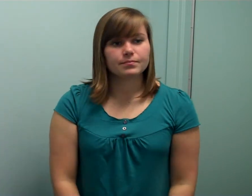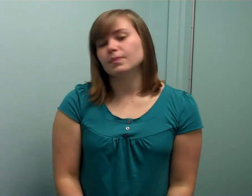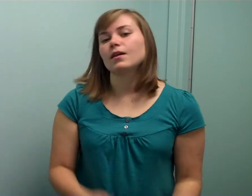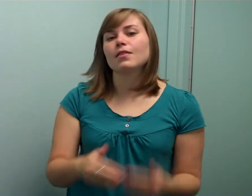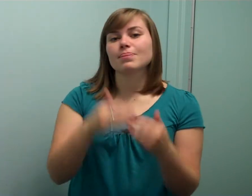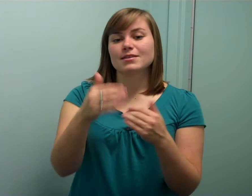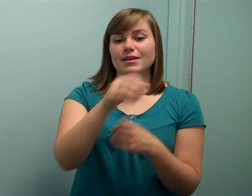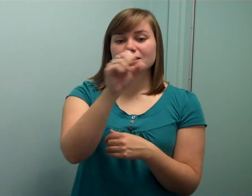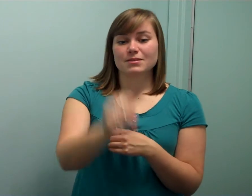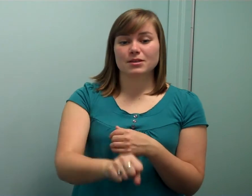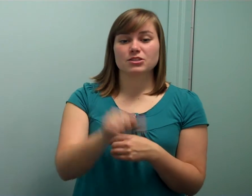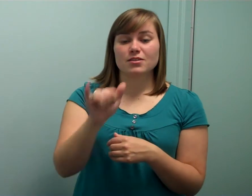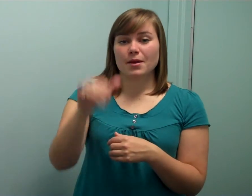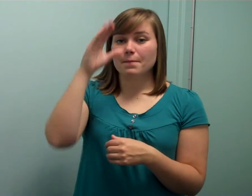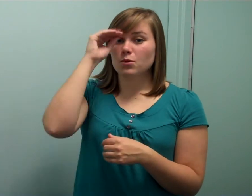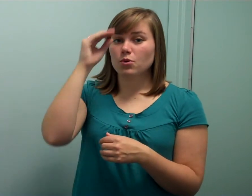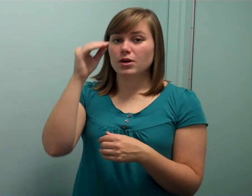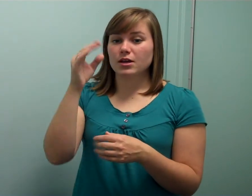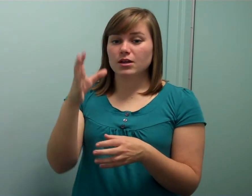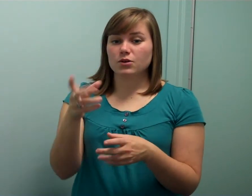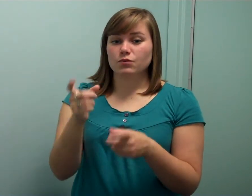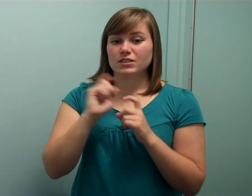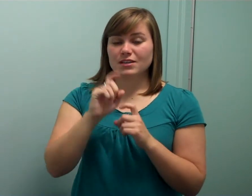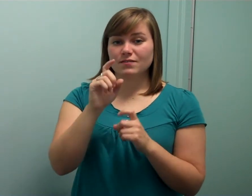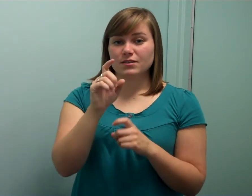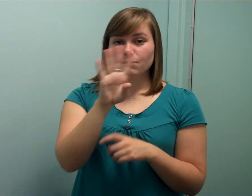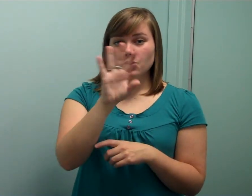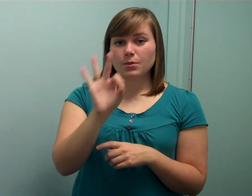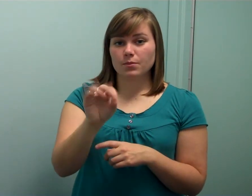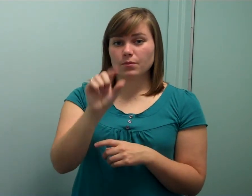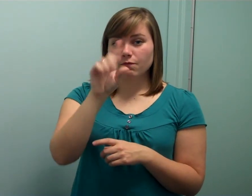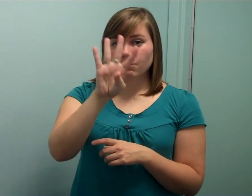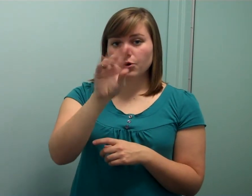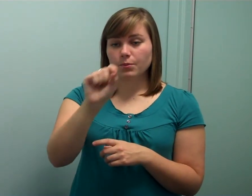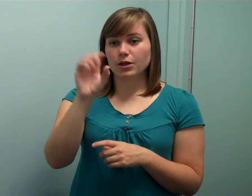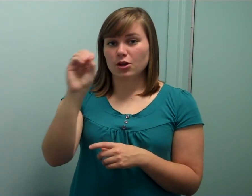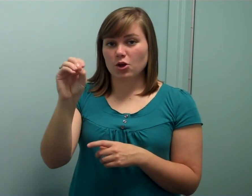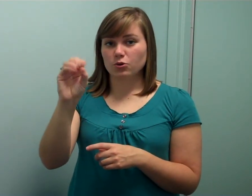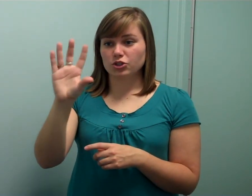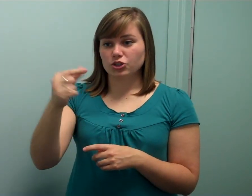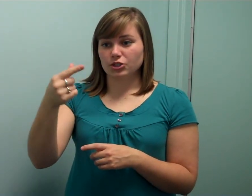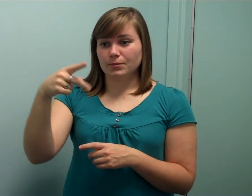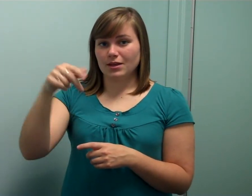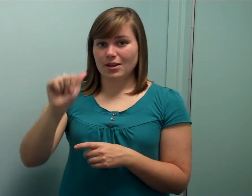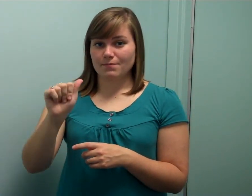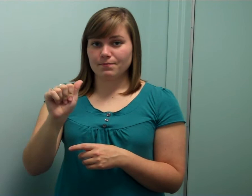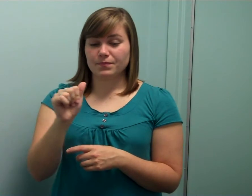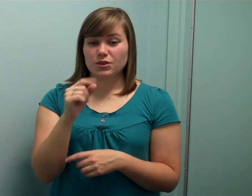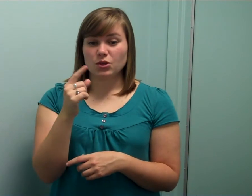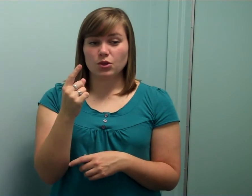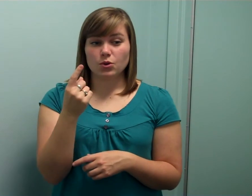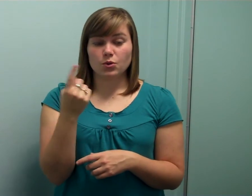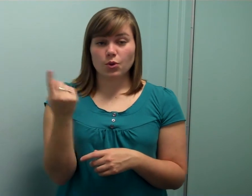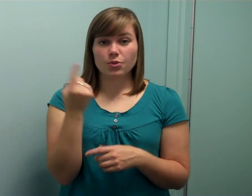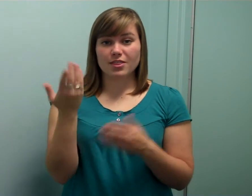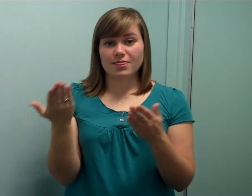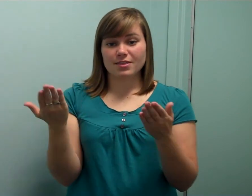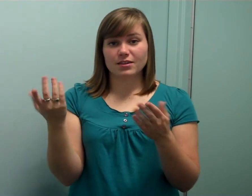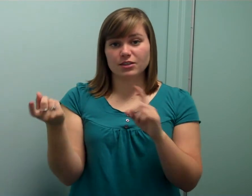a 4.0 grade point average. The only thing that had changed were his expectations.